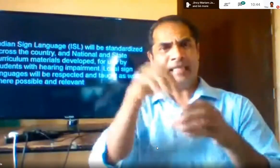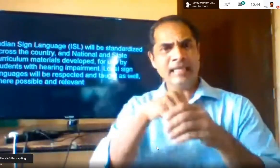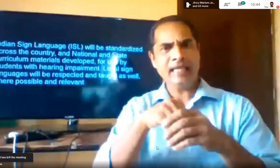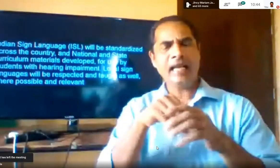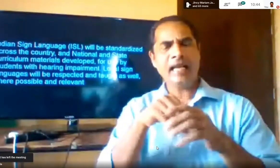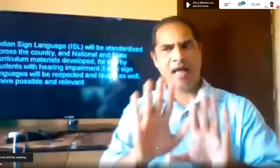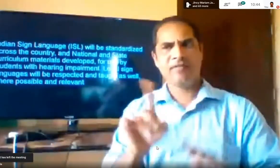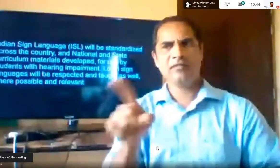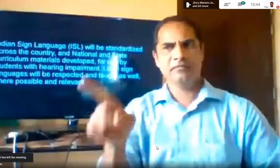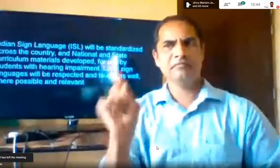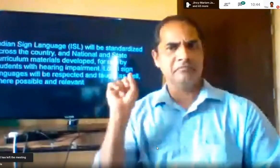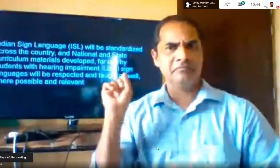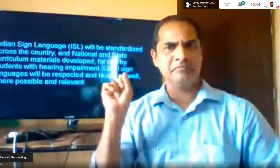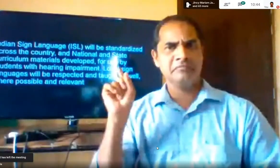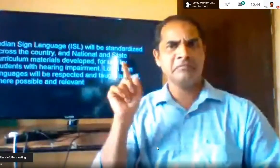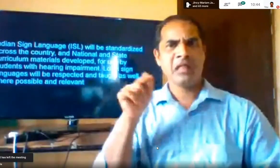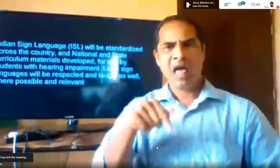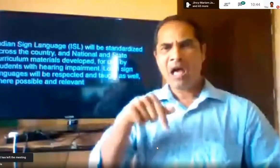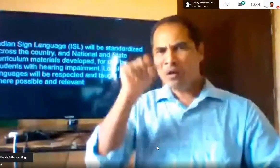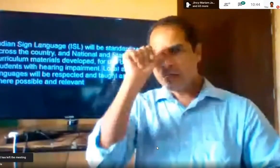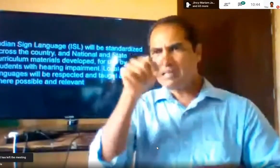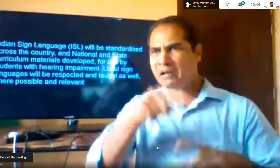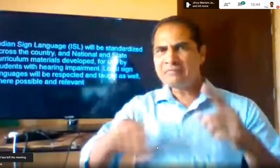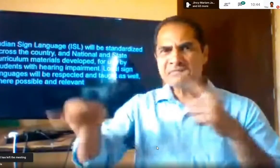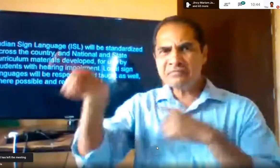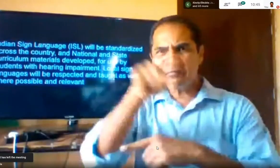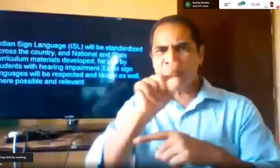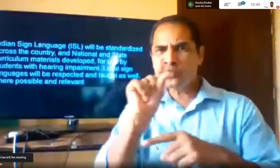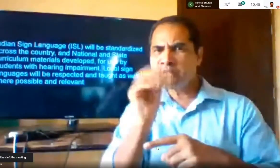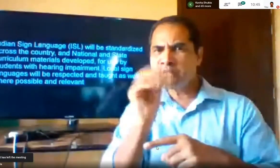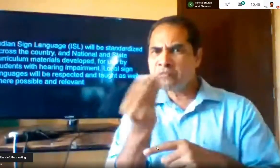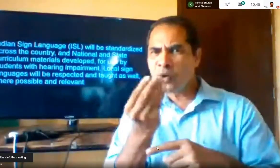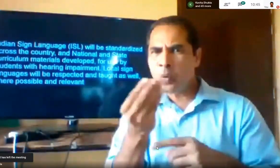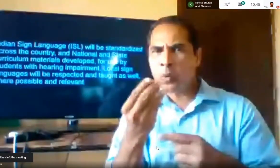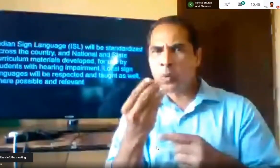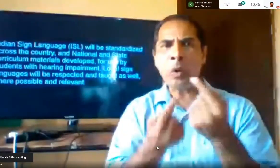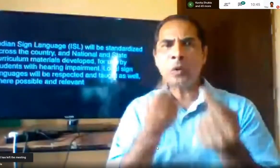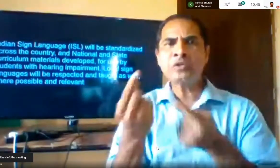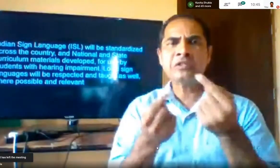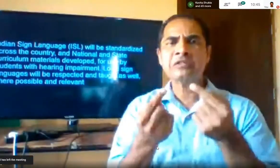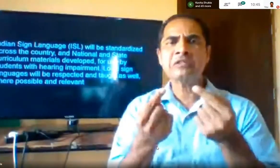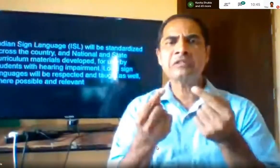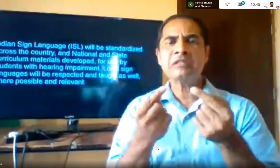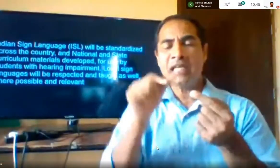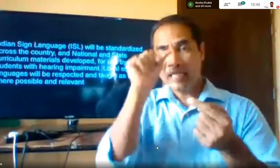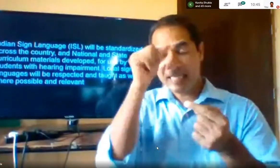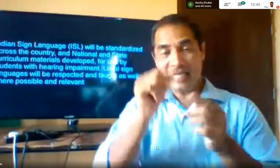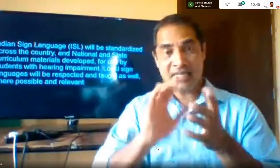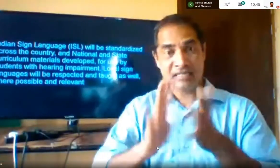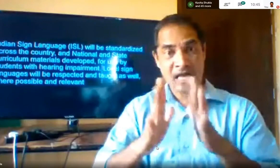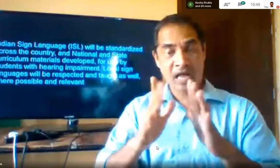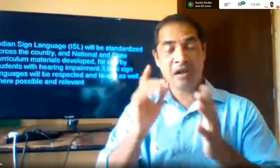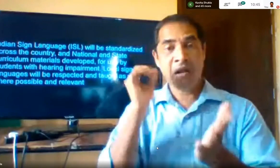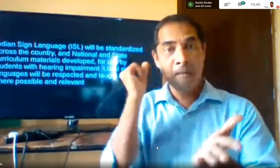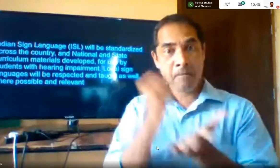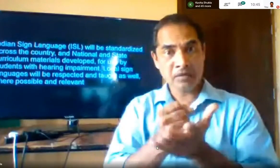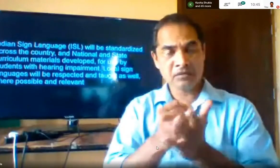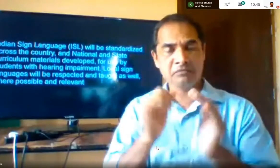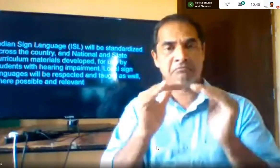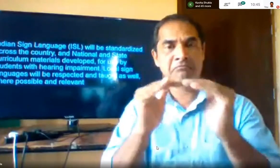So NEP 2020 is telling about the ISL standardization also. The politics is still